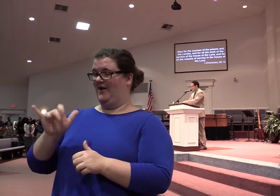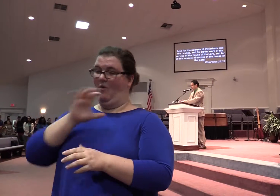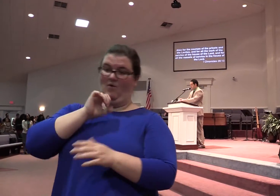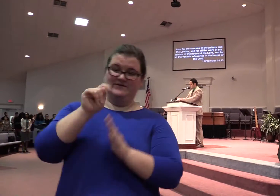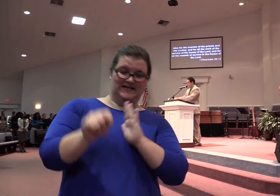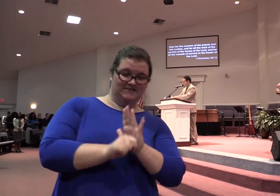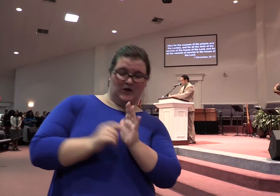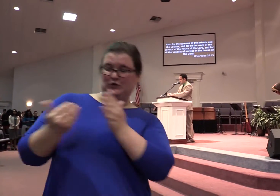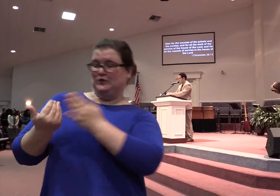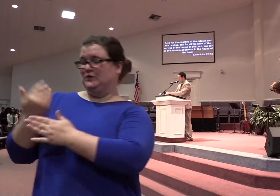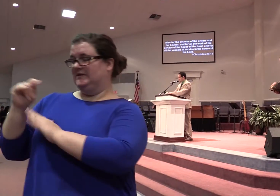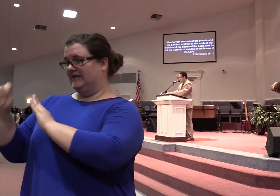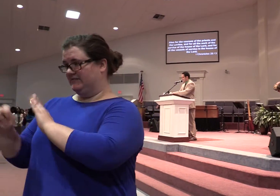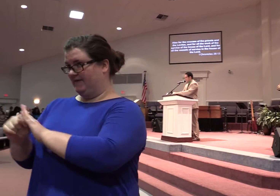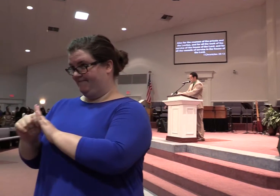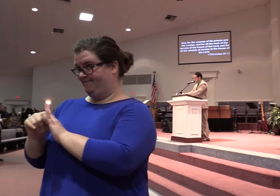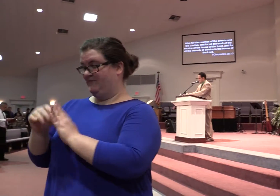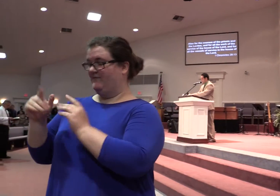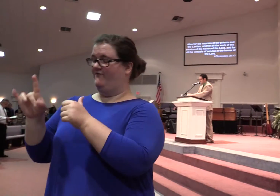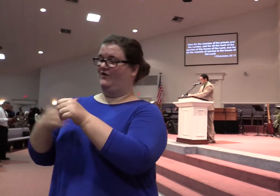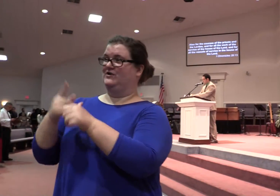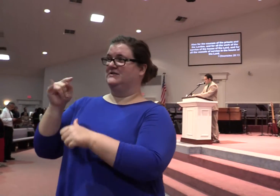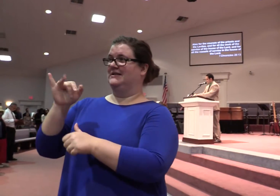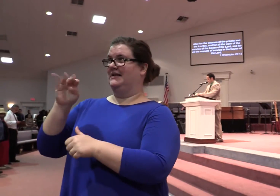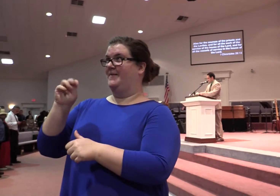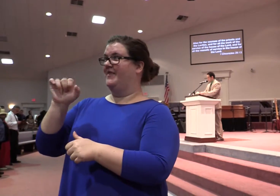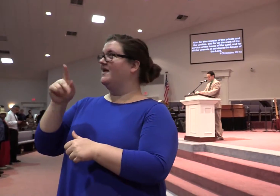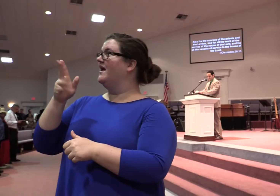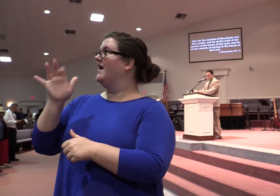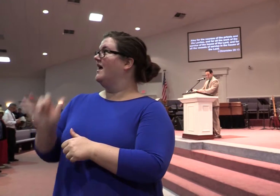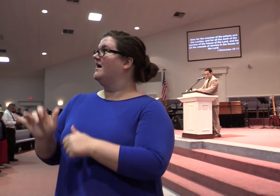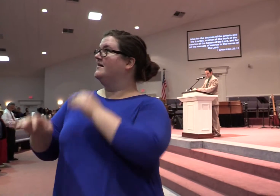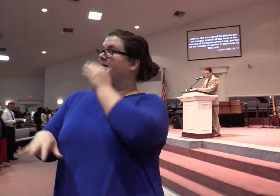Testament. 1 Timothy. Amen.